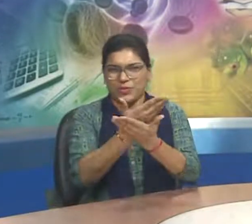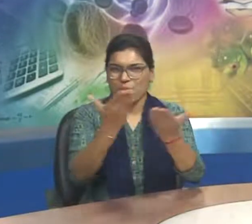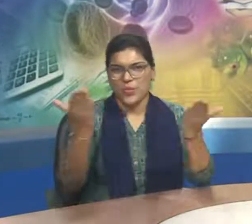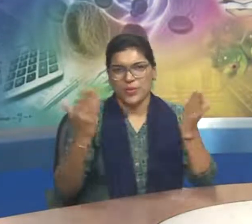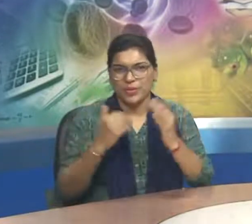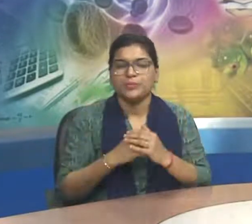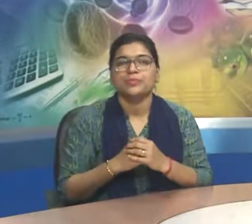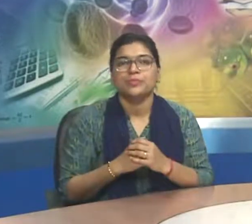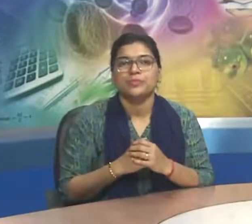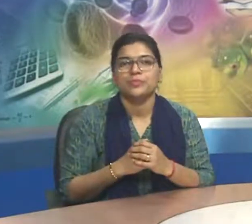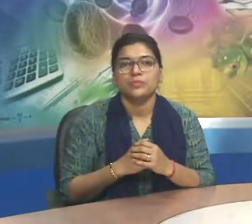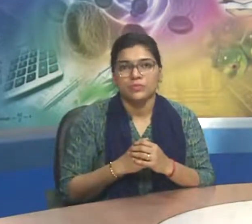Now you can see